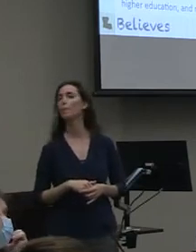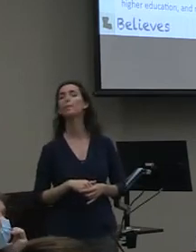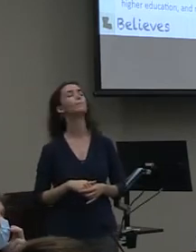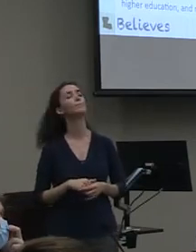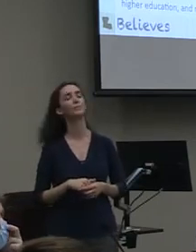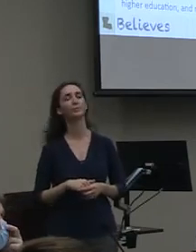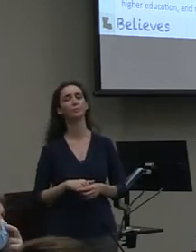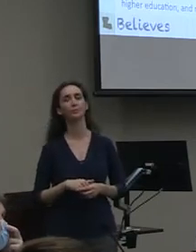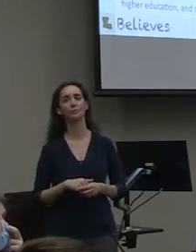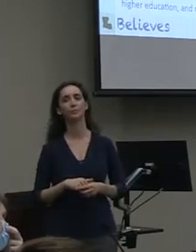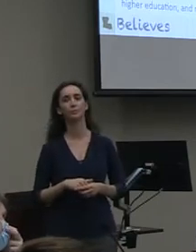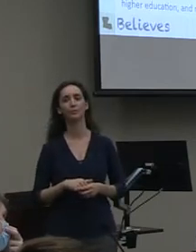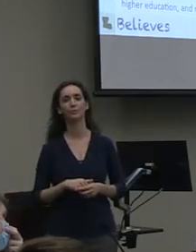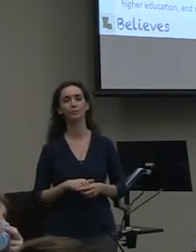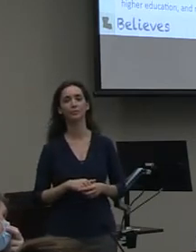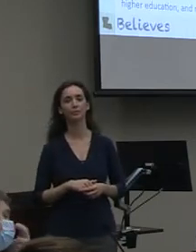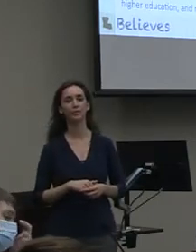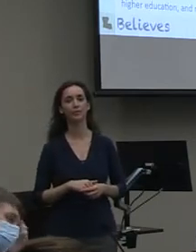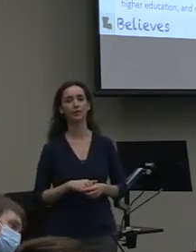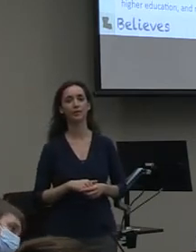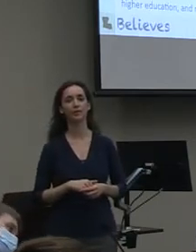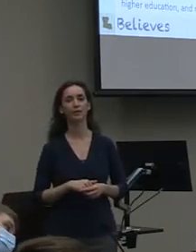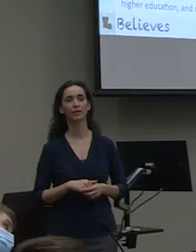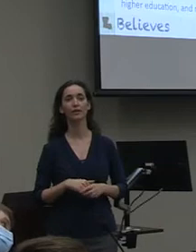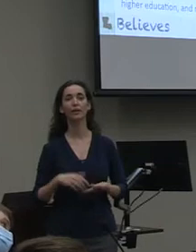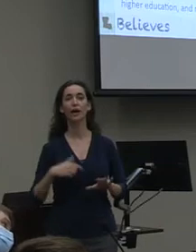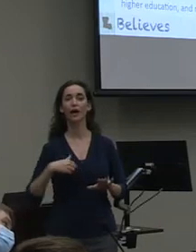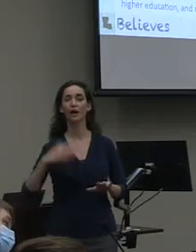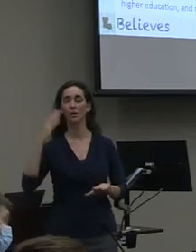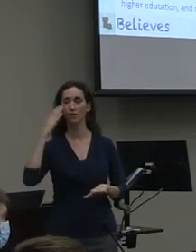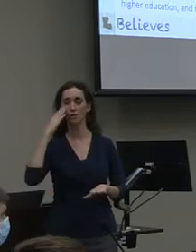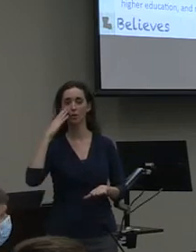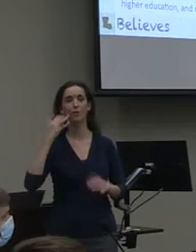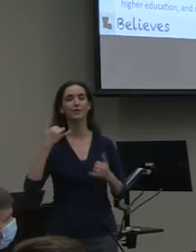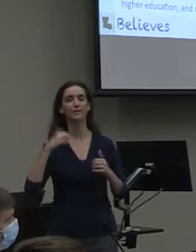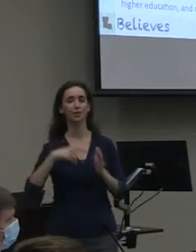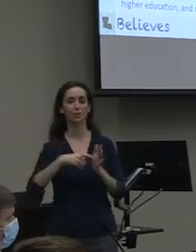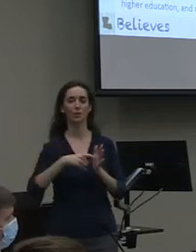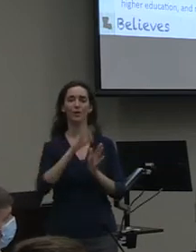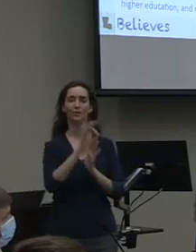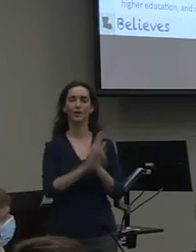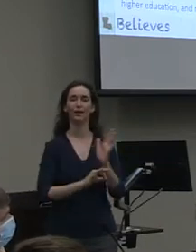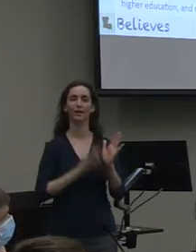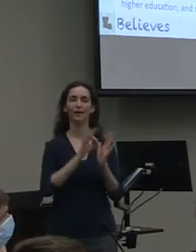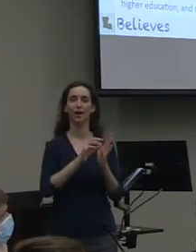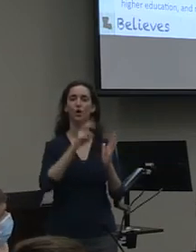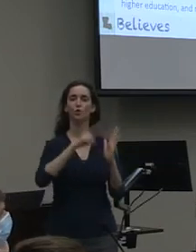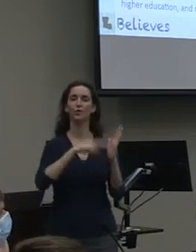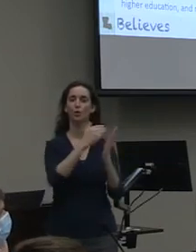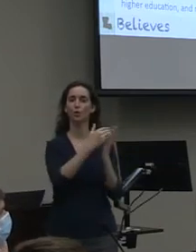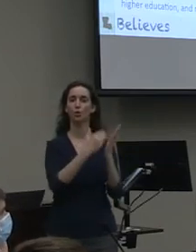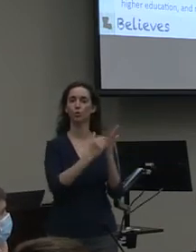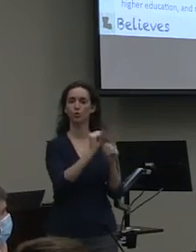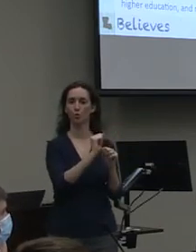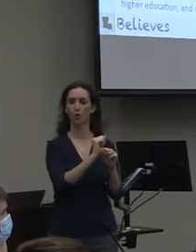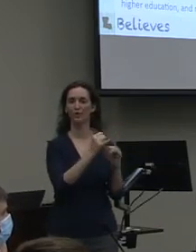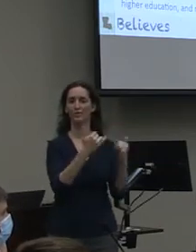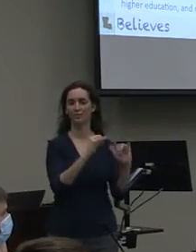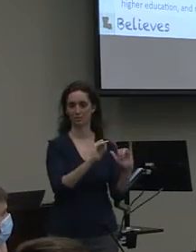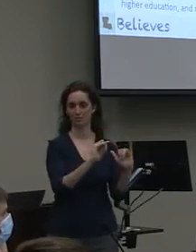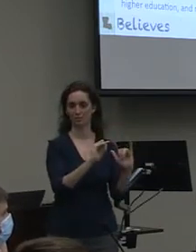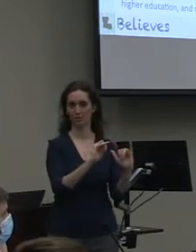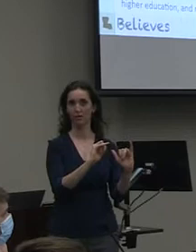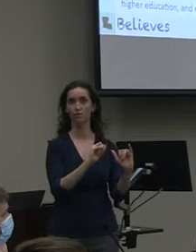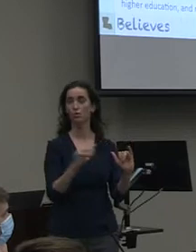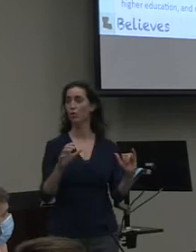I know that there is still the 9 hours of required reading coursework, so I'm not exactly sure what that